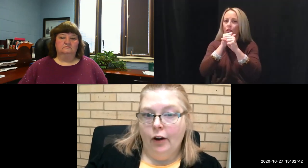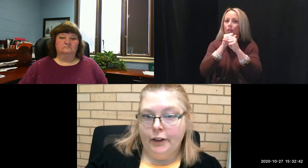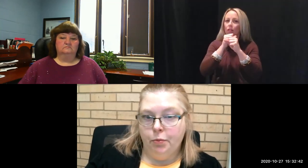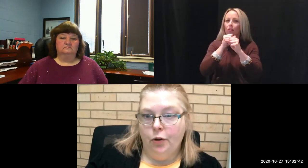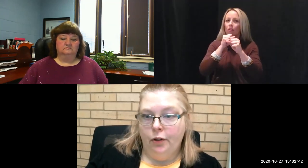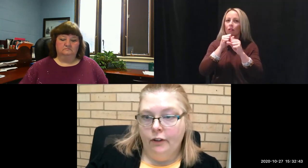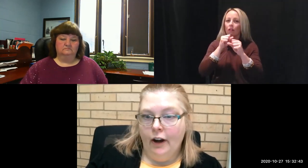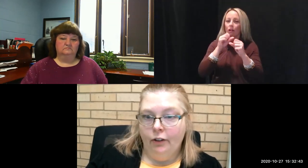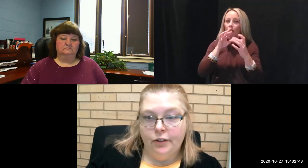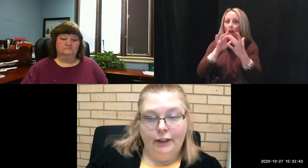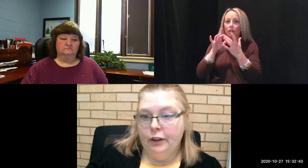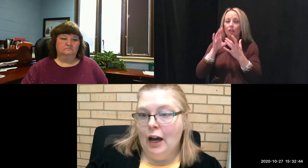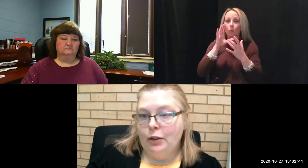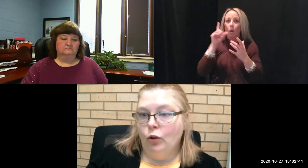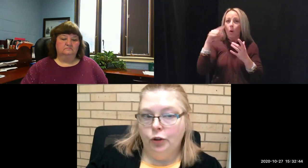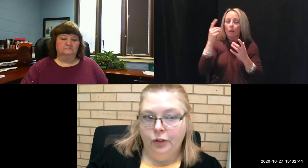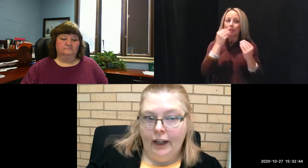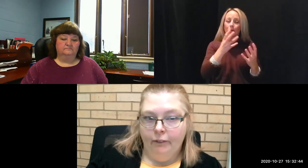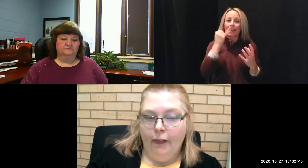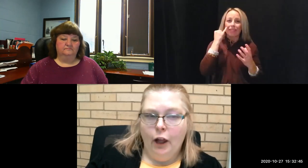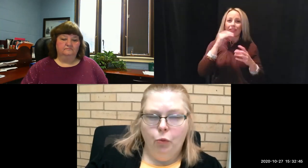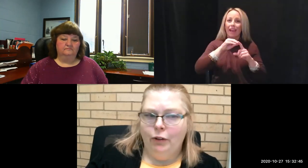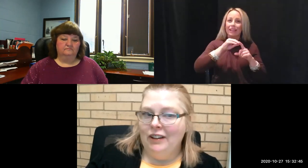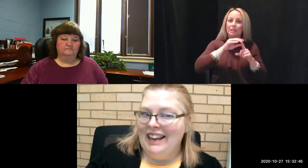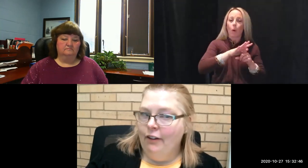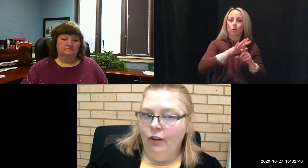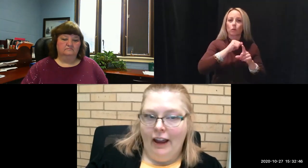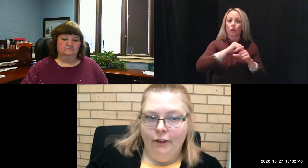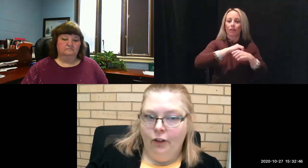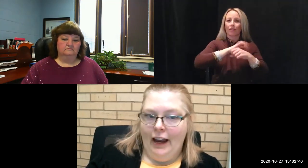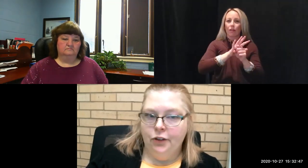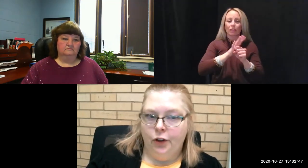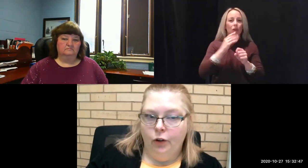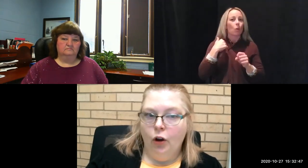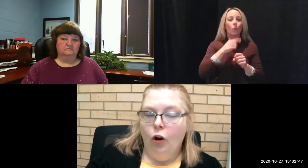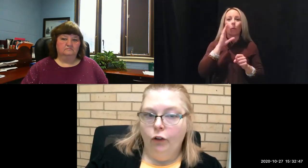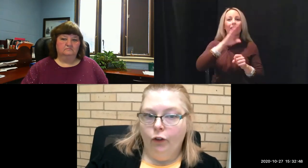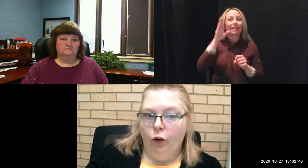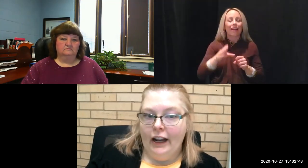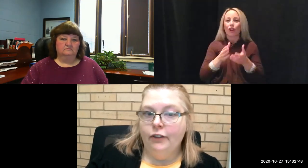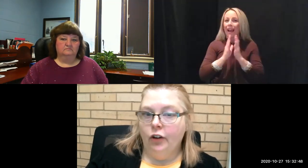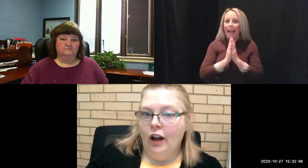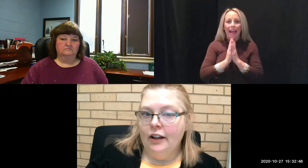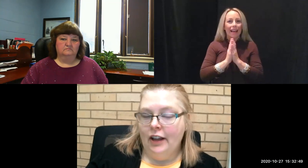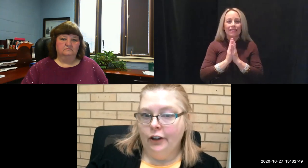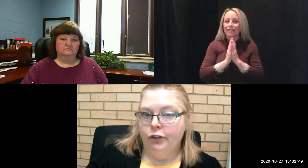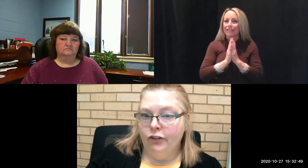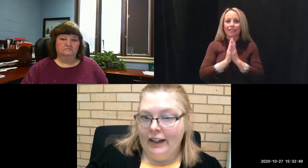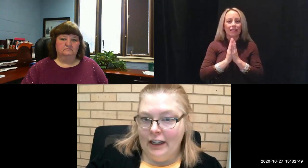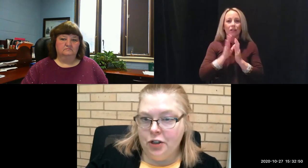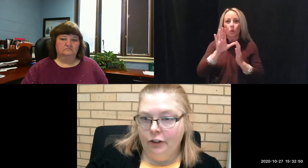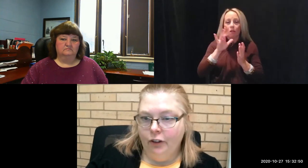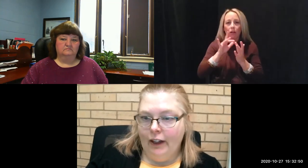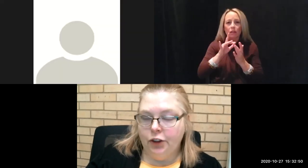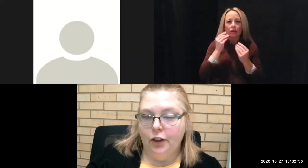told when they are exposed to the virus. They will not be told your name. We will never, ever ask you or any of your contacts